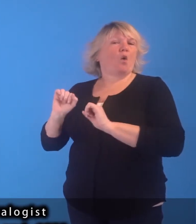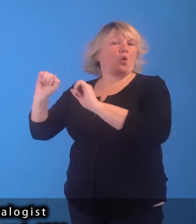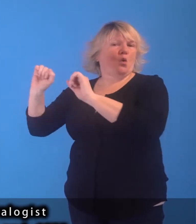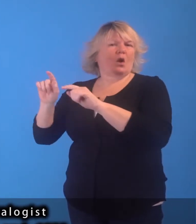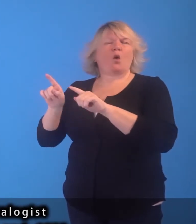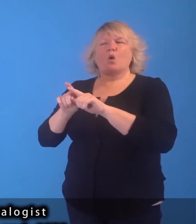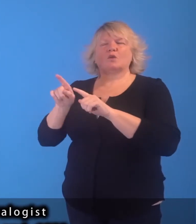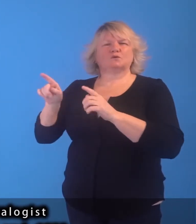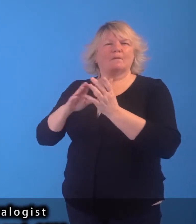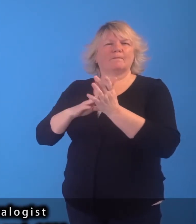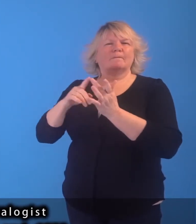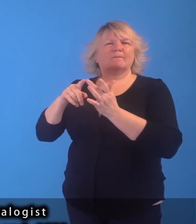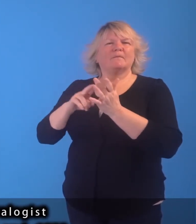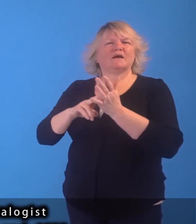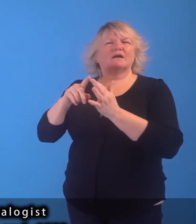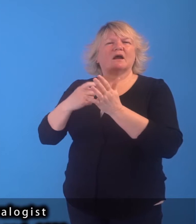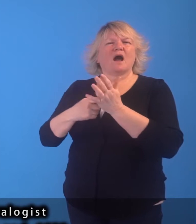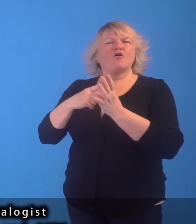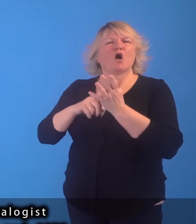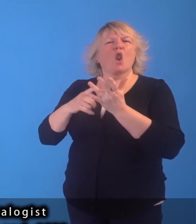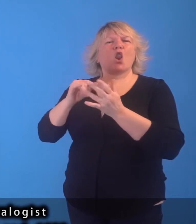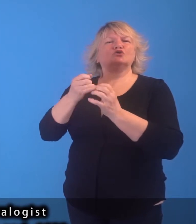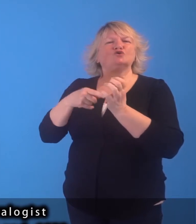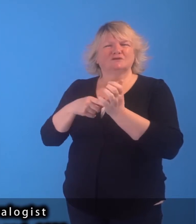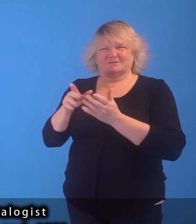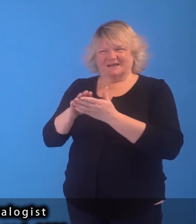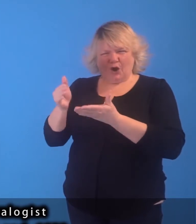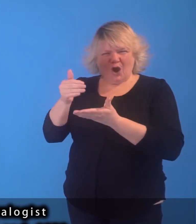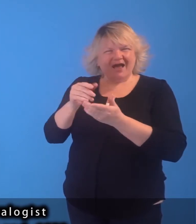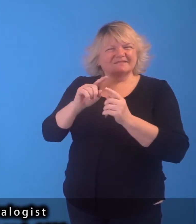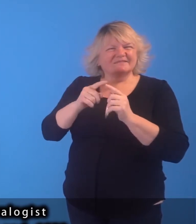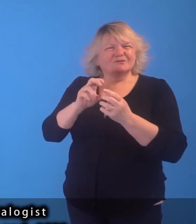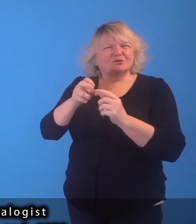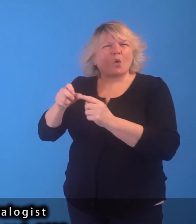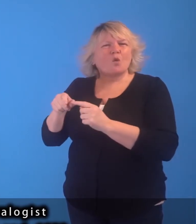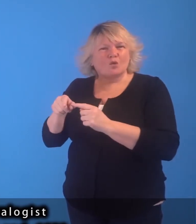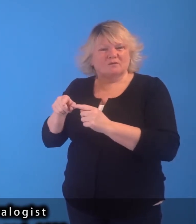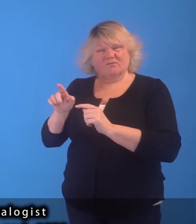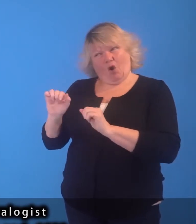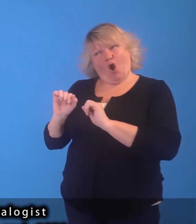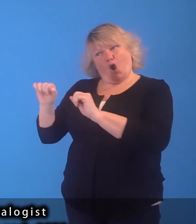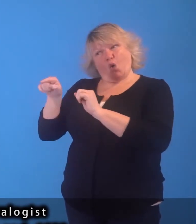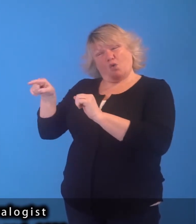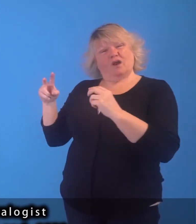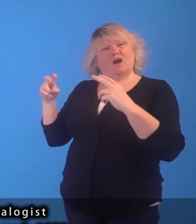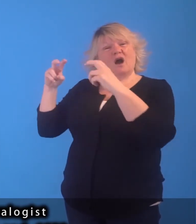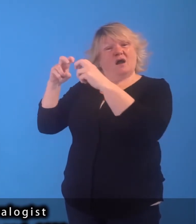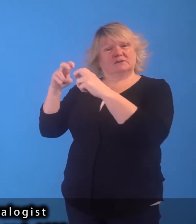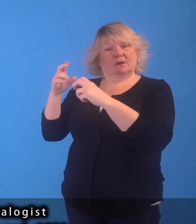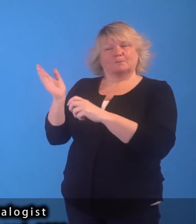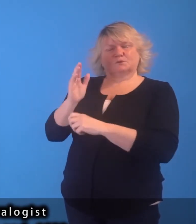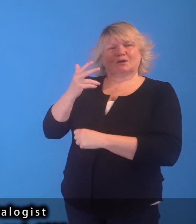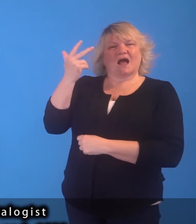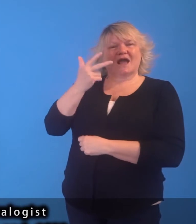newspaper proprietor and a mineralogist who owned the castle between 1823